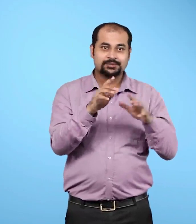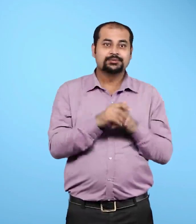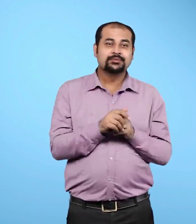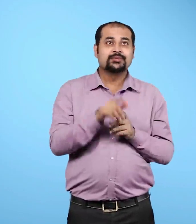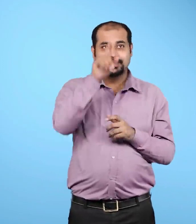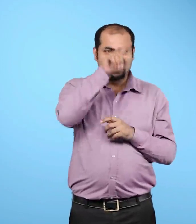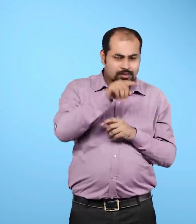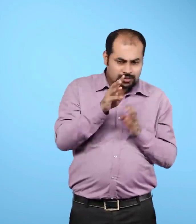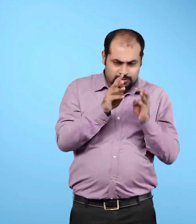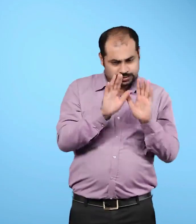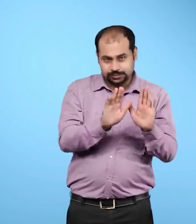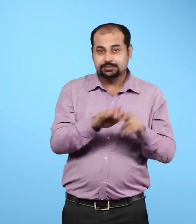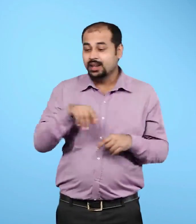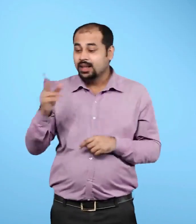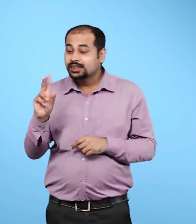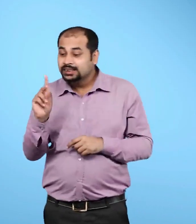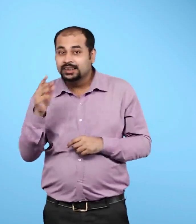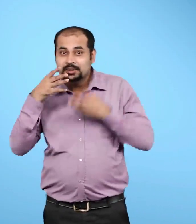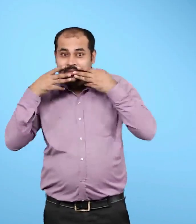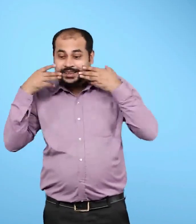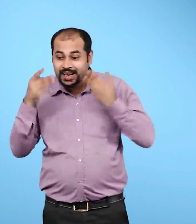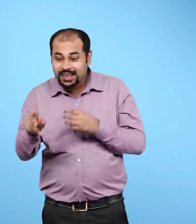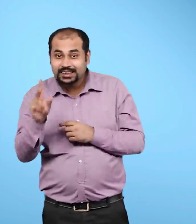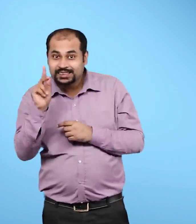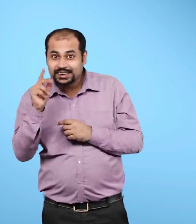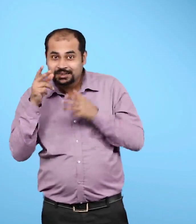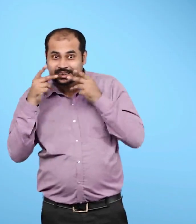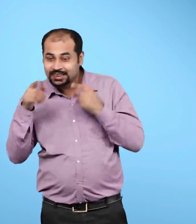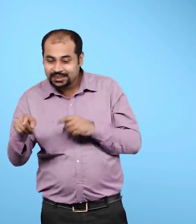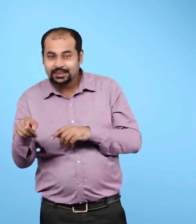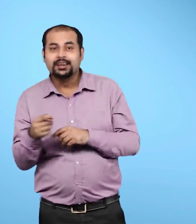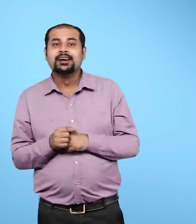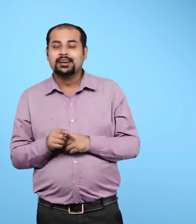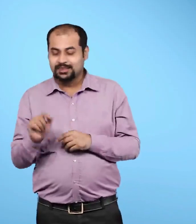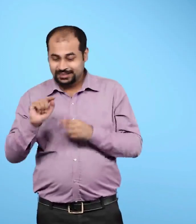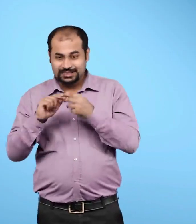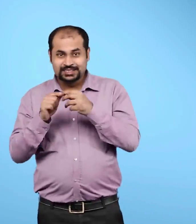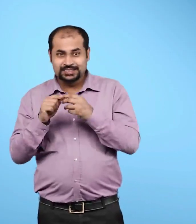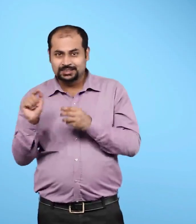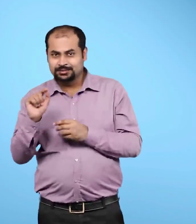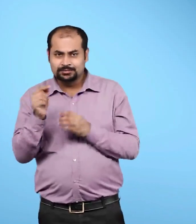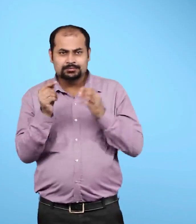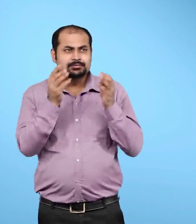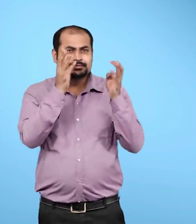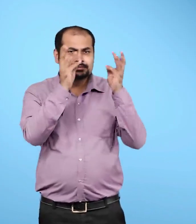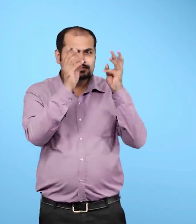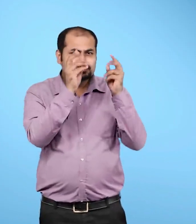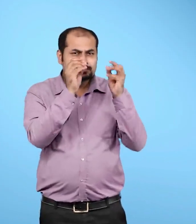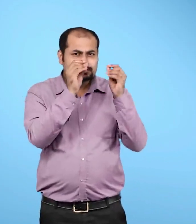The cat 2 is saying, "First, let's take all the loose beads together and